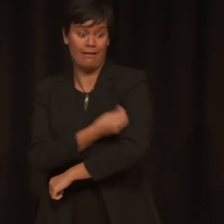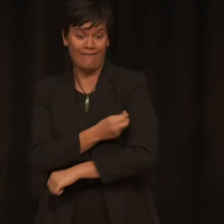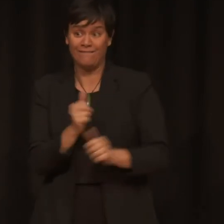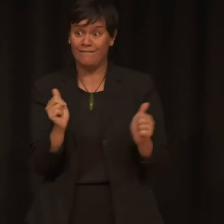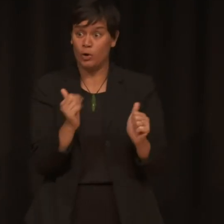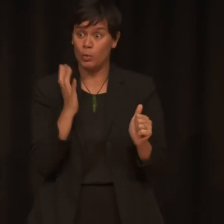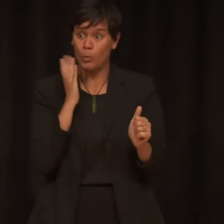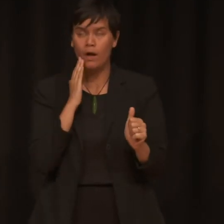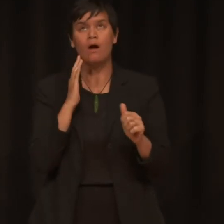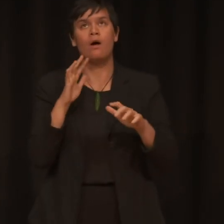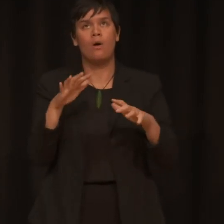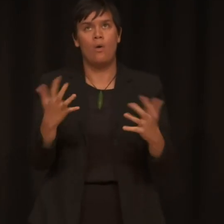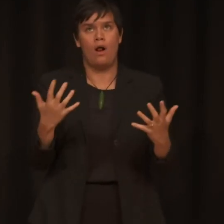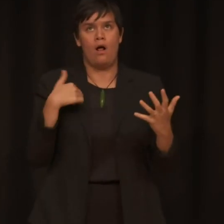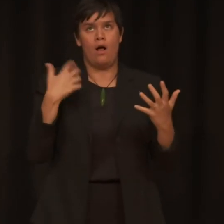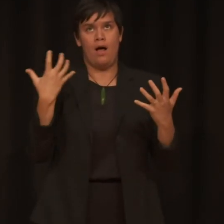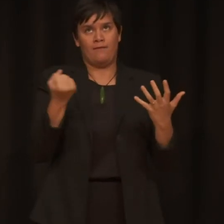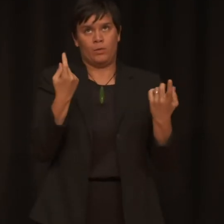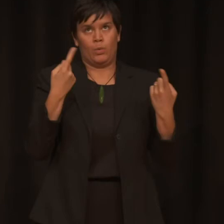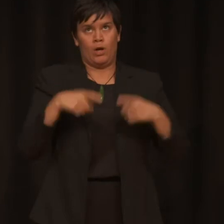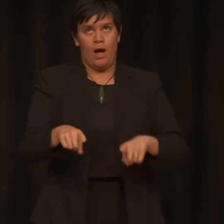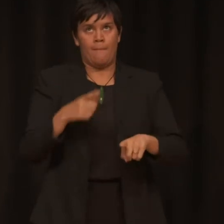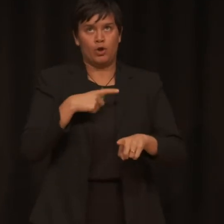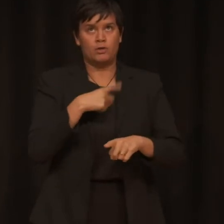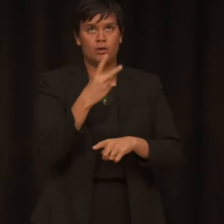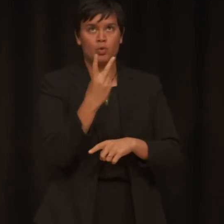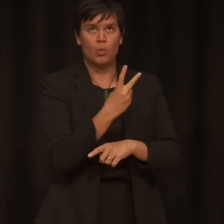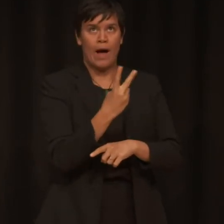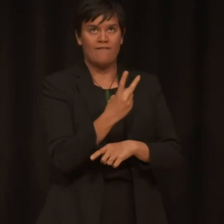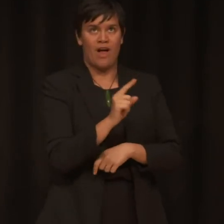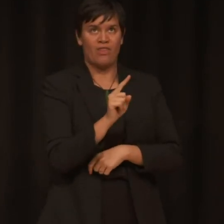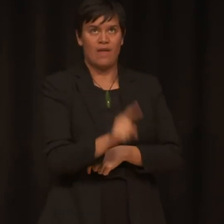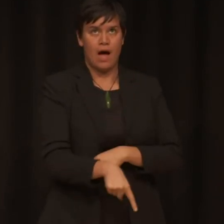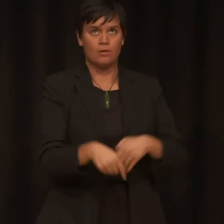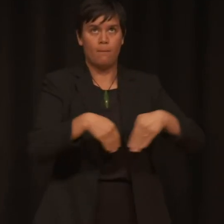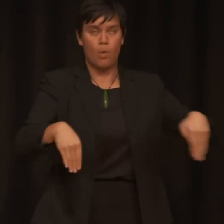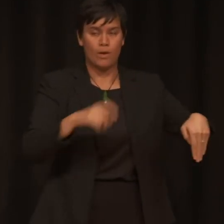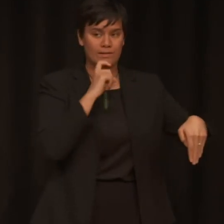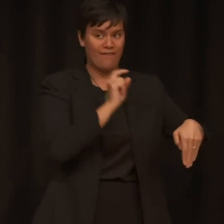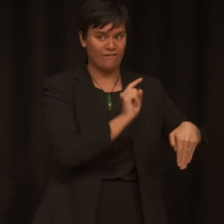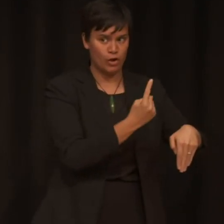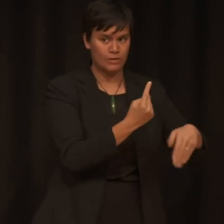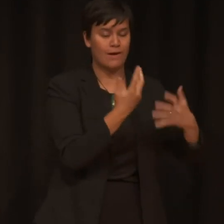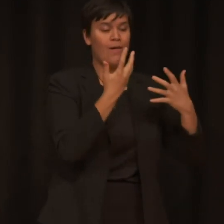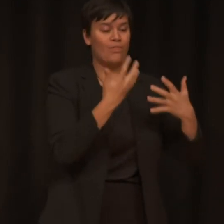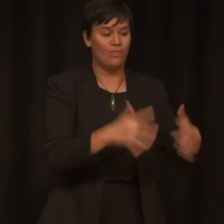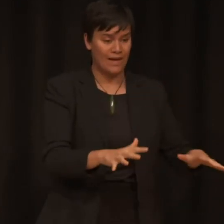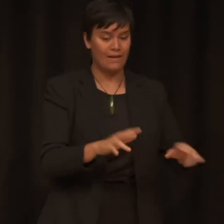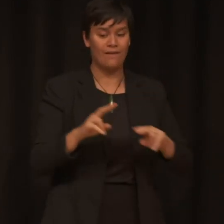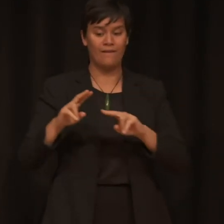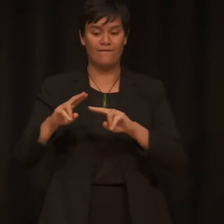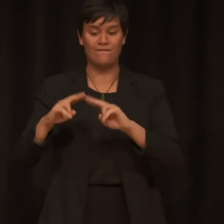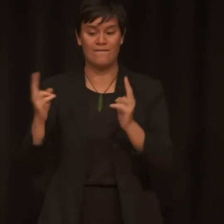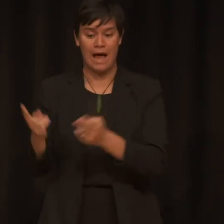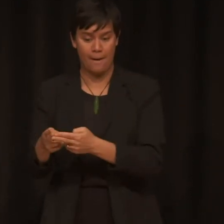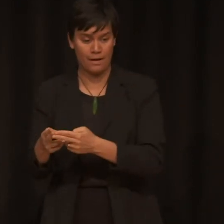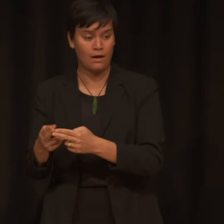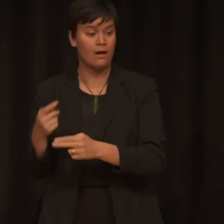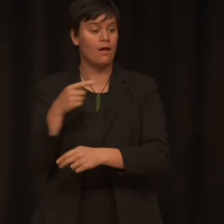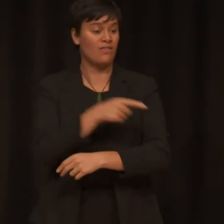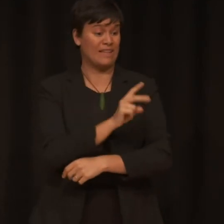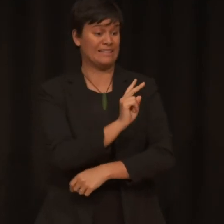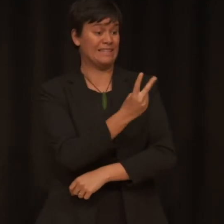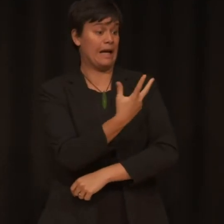working through the full 12,000 and then coming back to family members. But you'll remember, one jab, then a 2-week delay, then we come back through and do the second